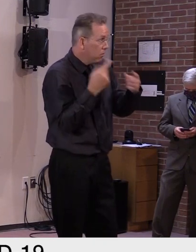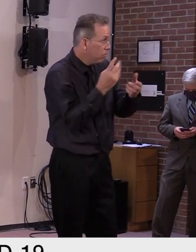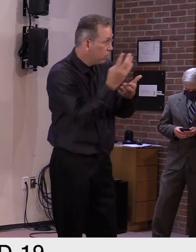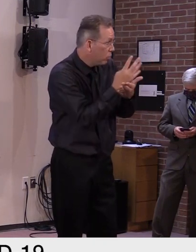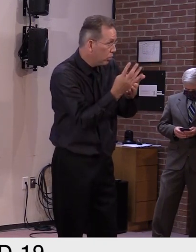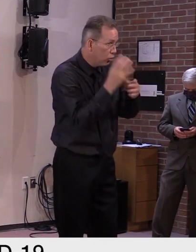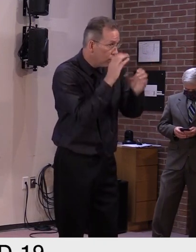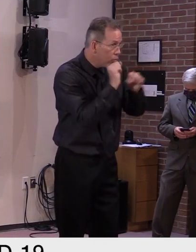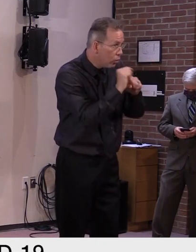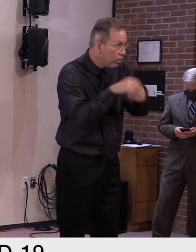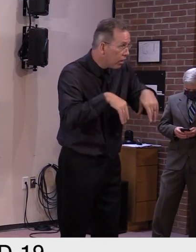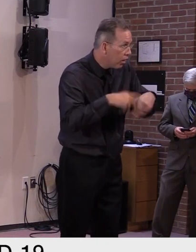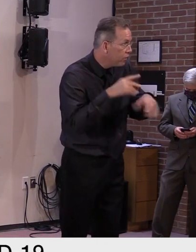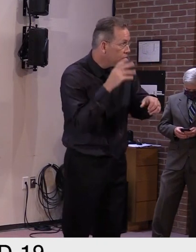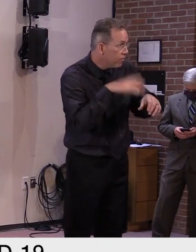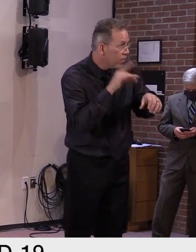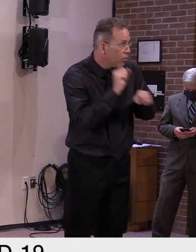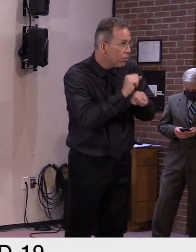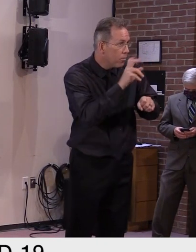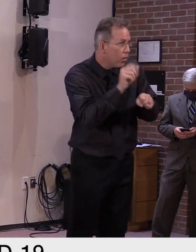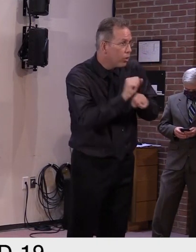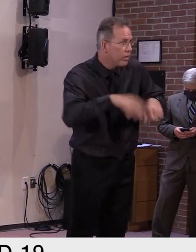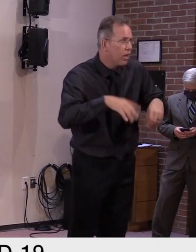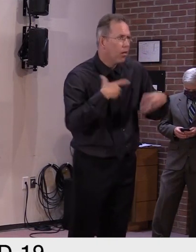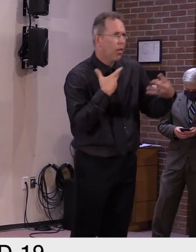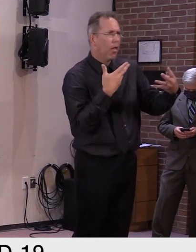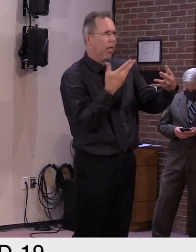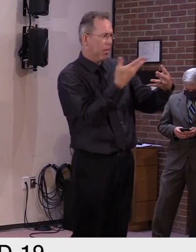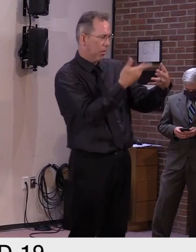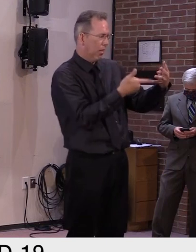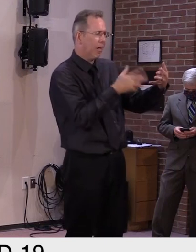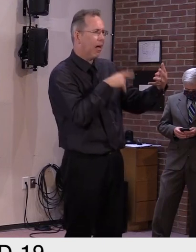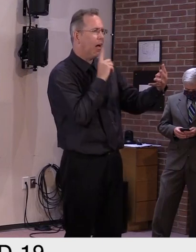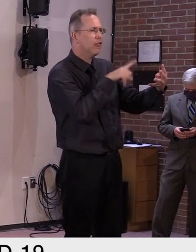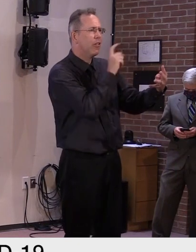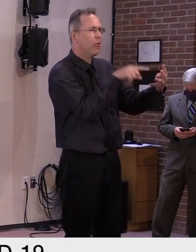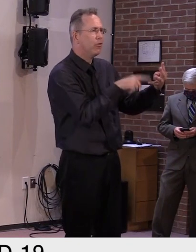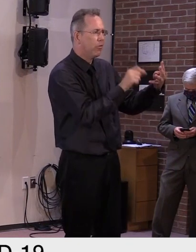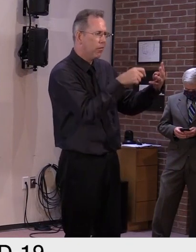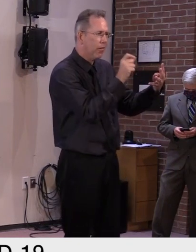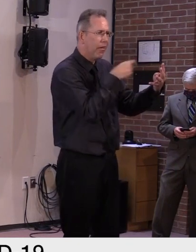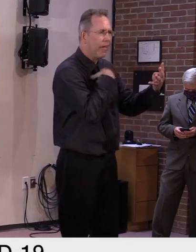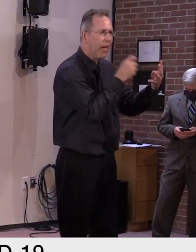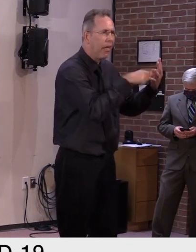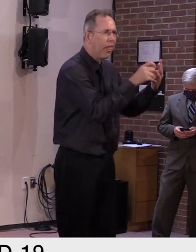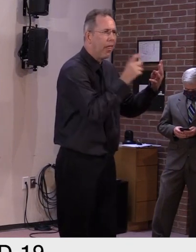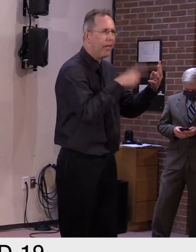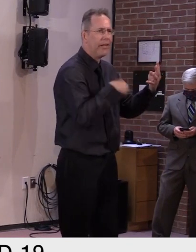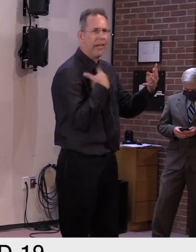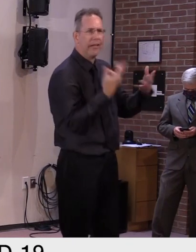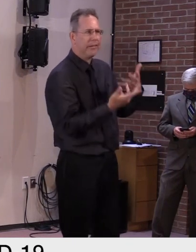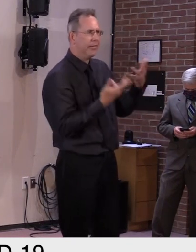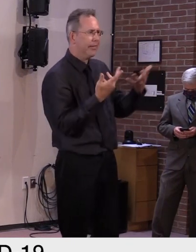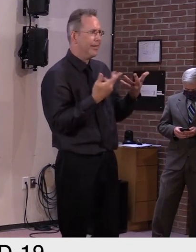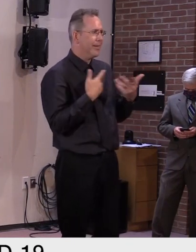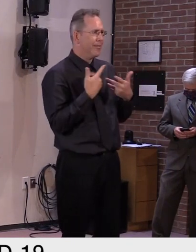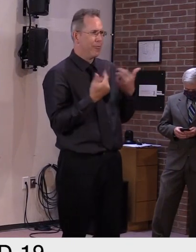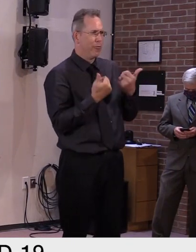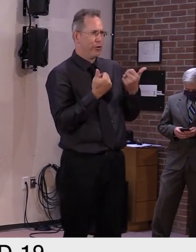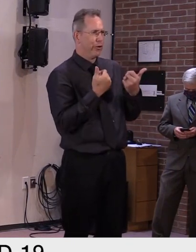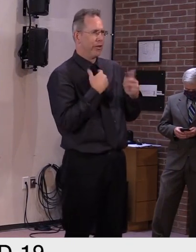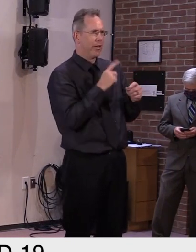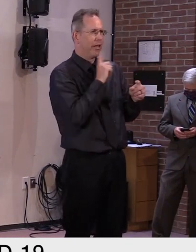work if offered work? And that question becomes a little tricky during COVID times.